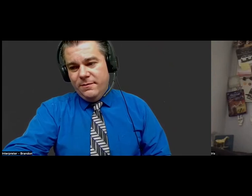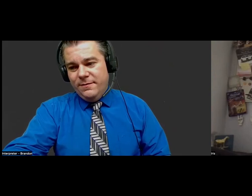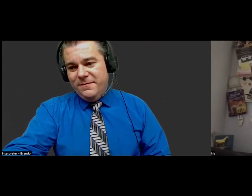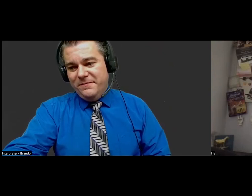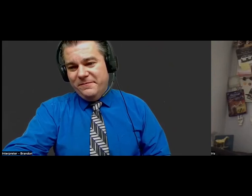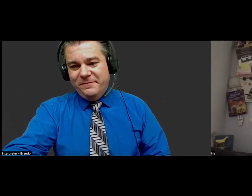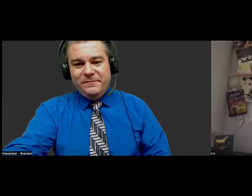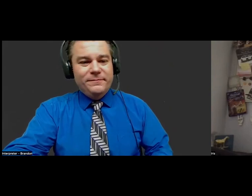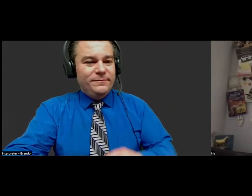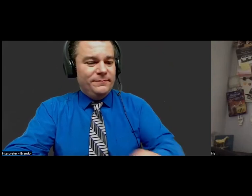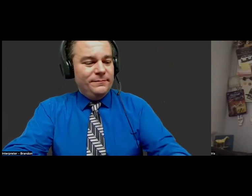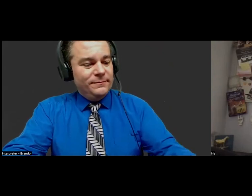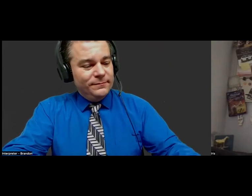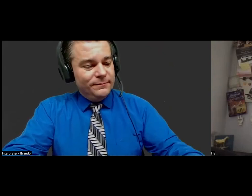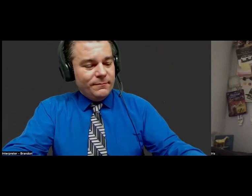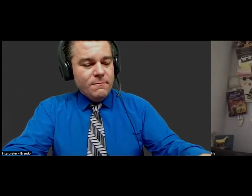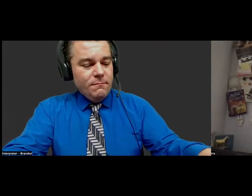There she is.